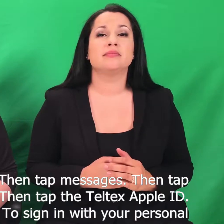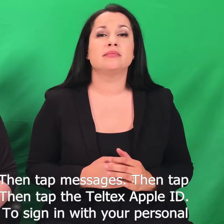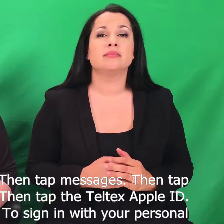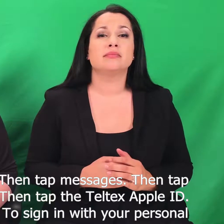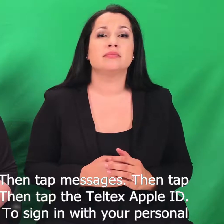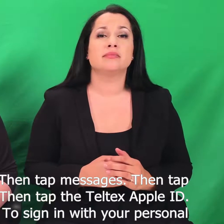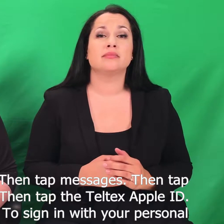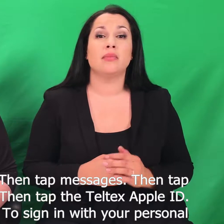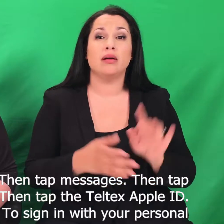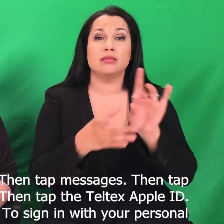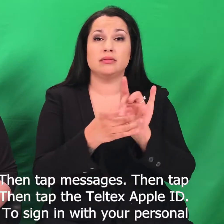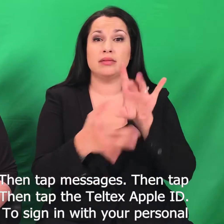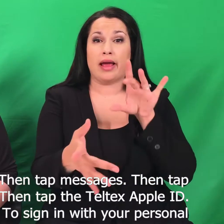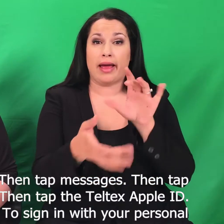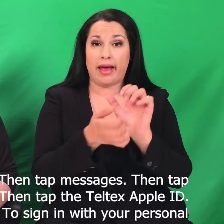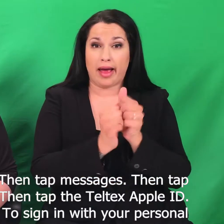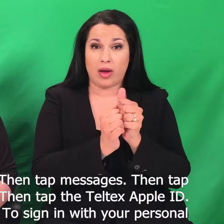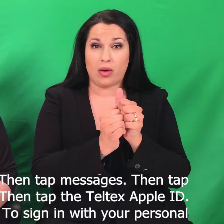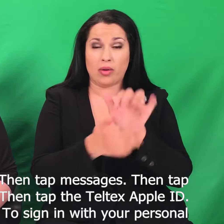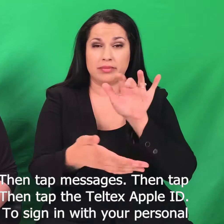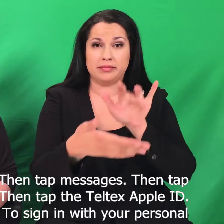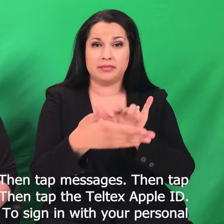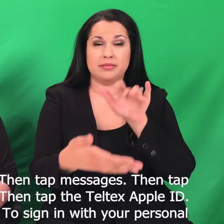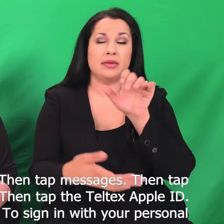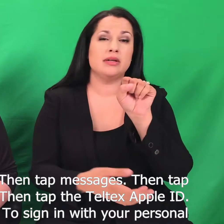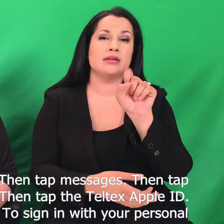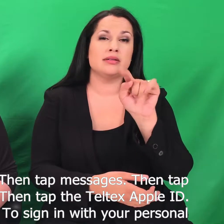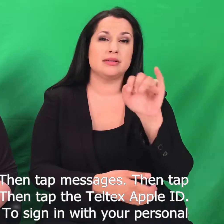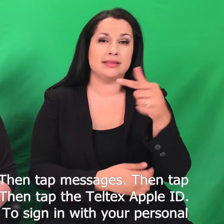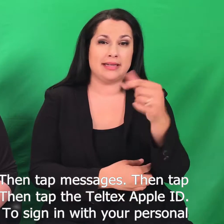so, first, tap Settings.